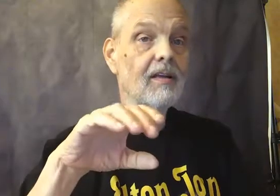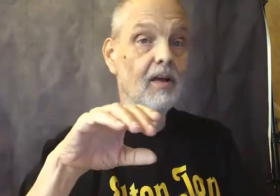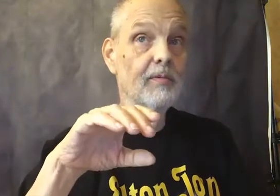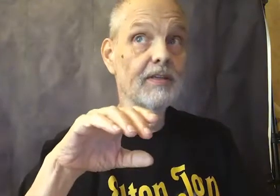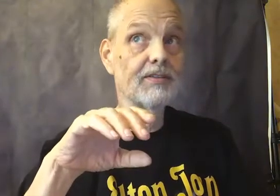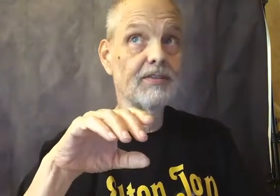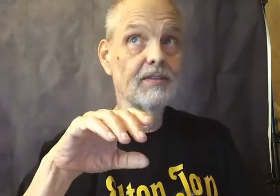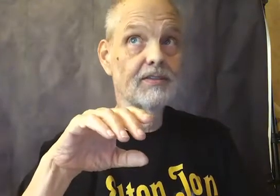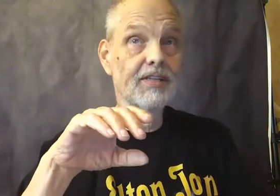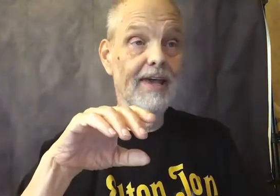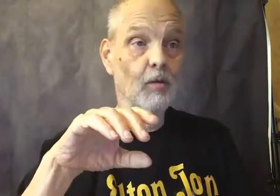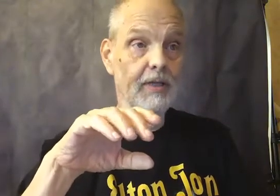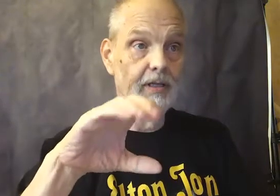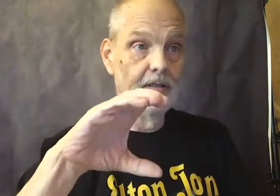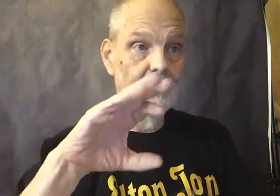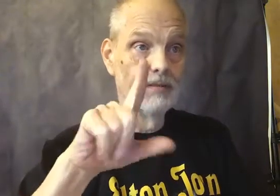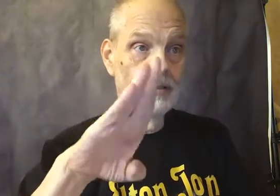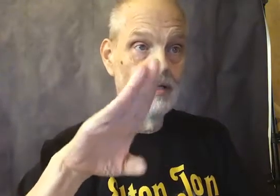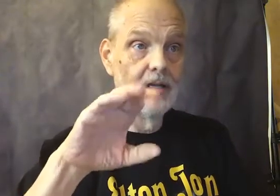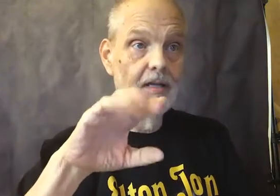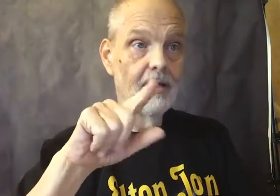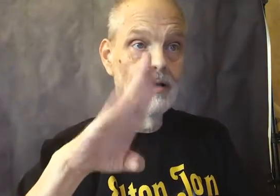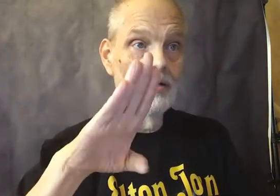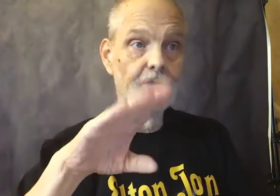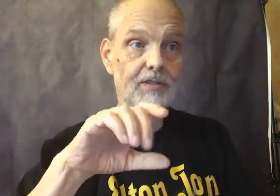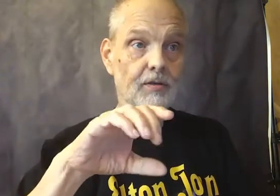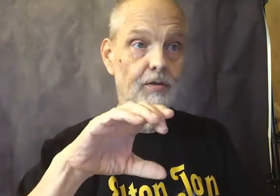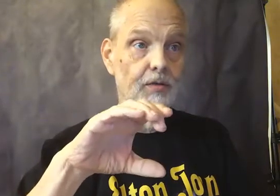Club is CLB. Club, there's no U.